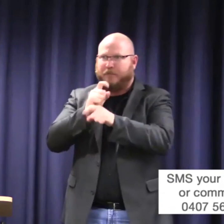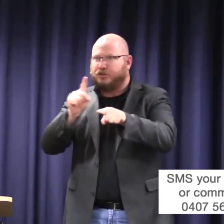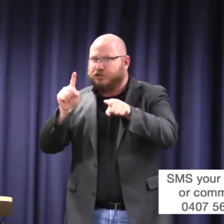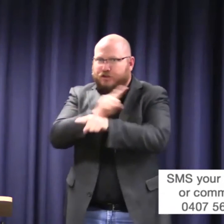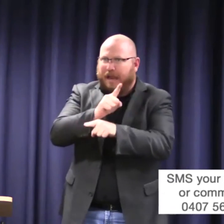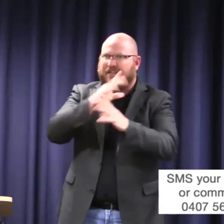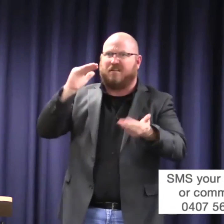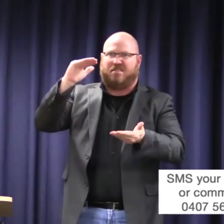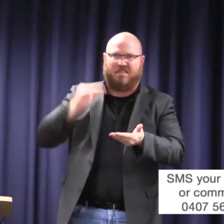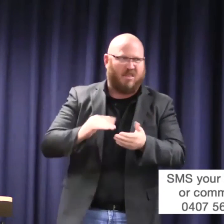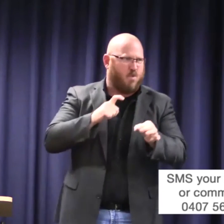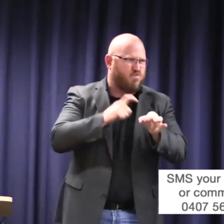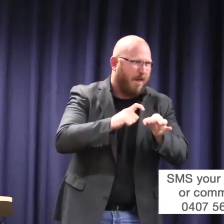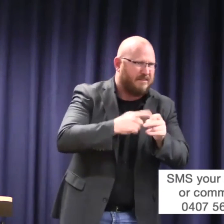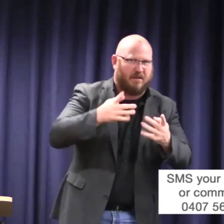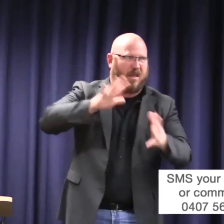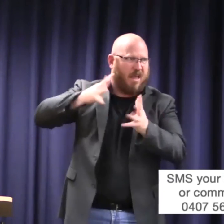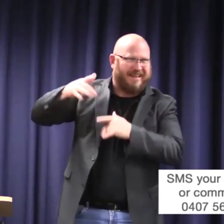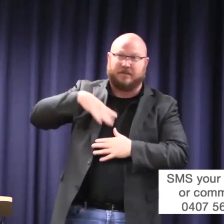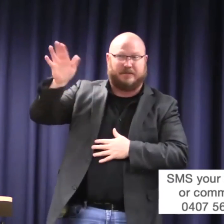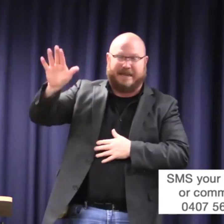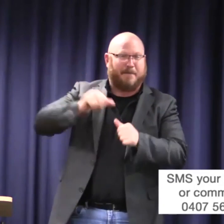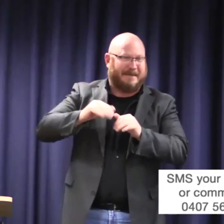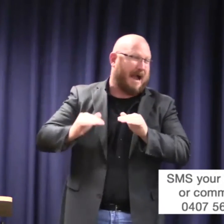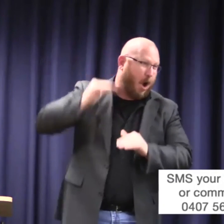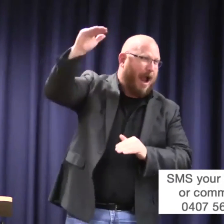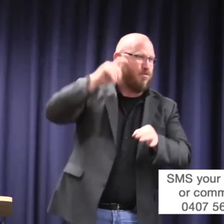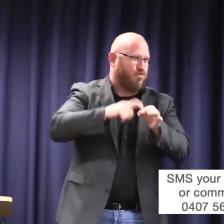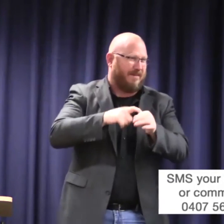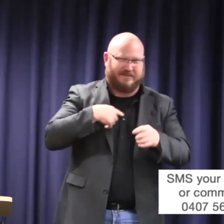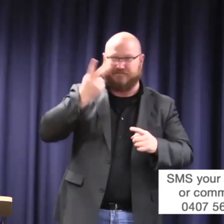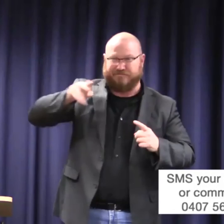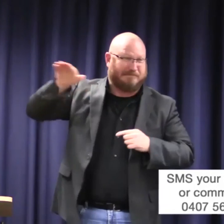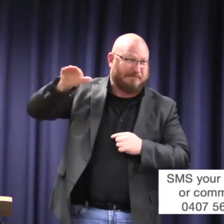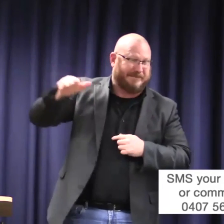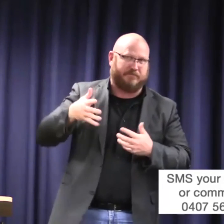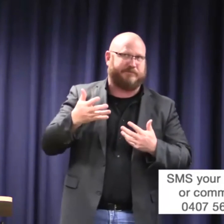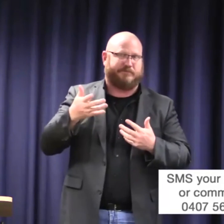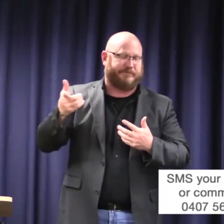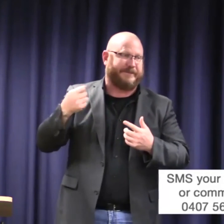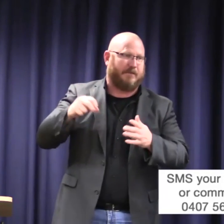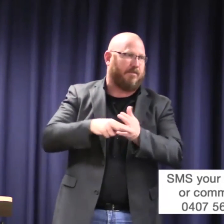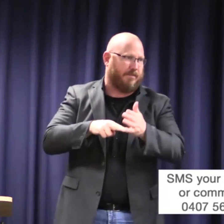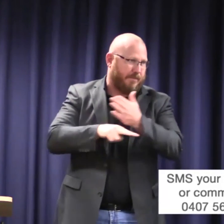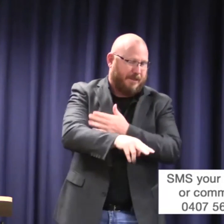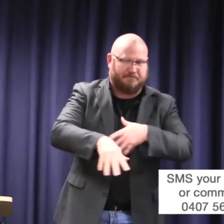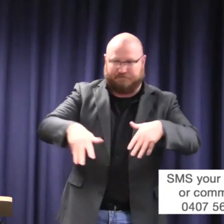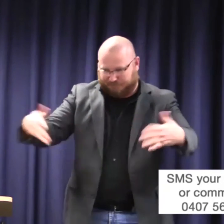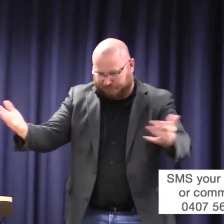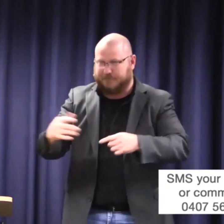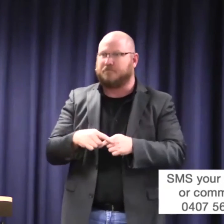isn't necessarily the national broadband network, NBN, hasn't been rolled out, and I know it requires a high